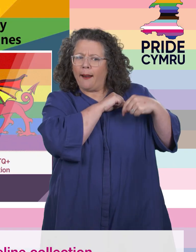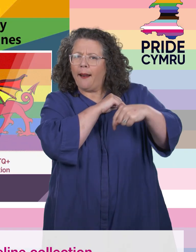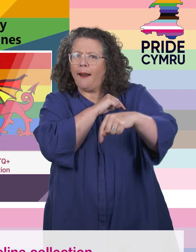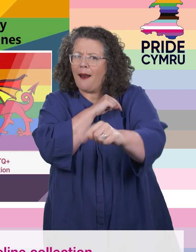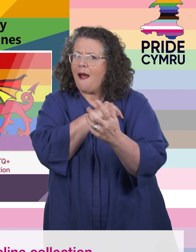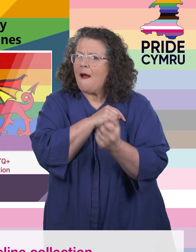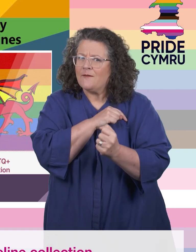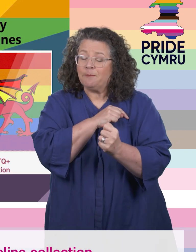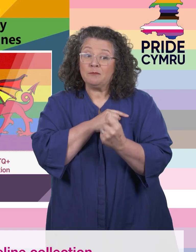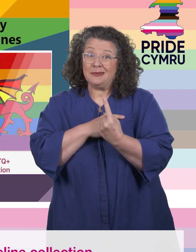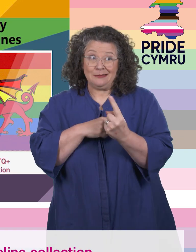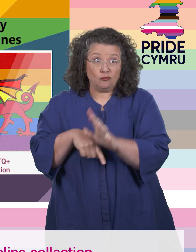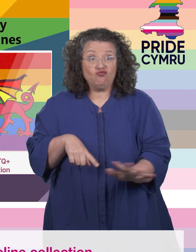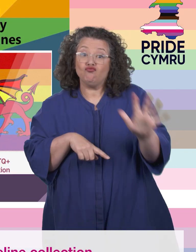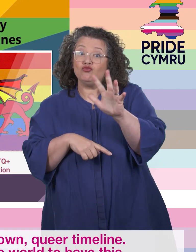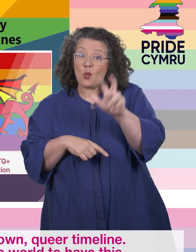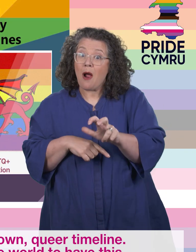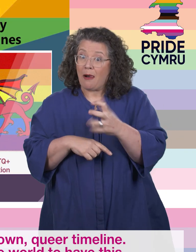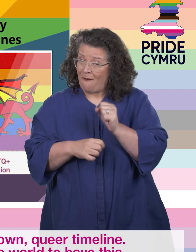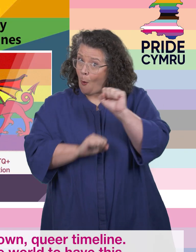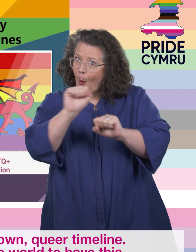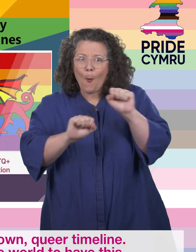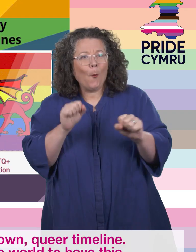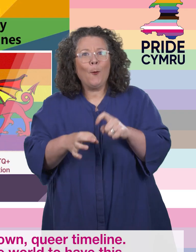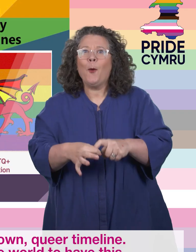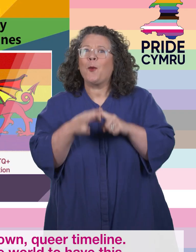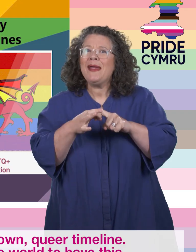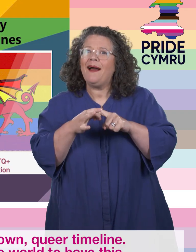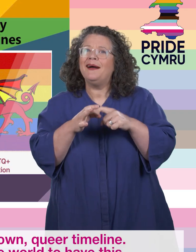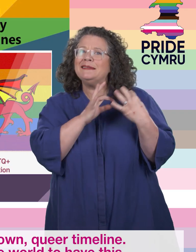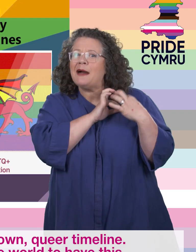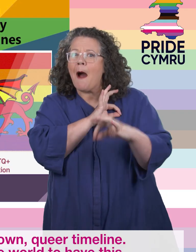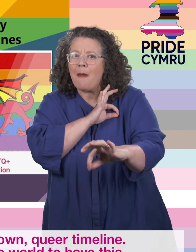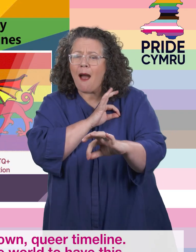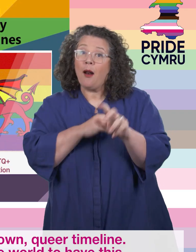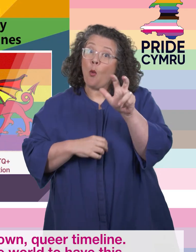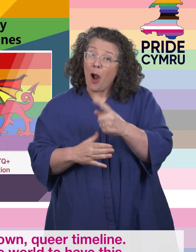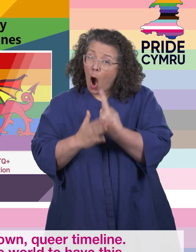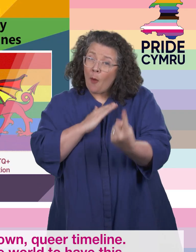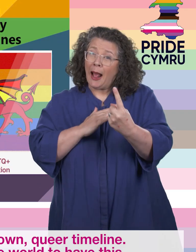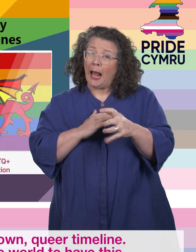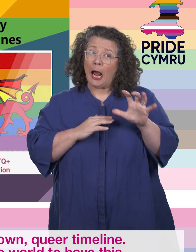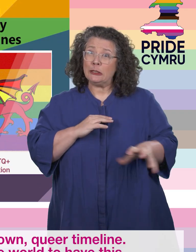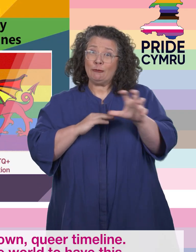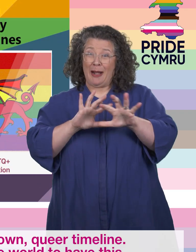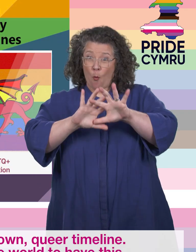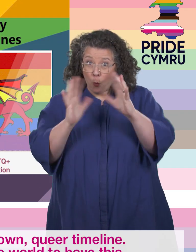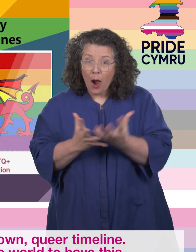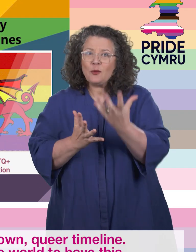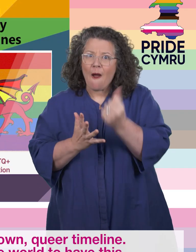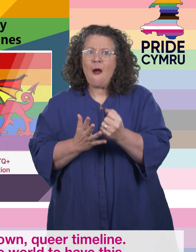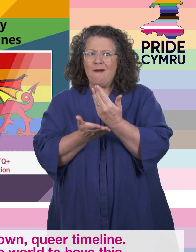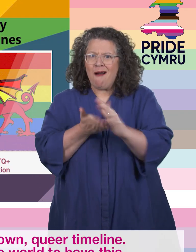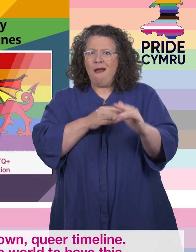LGBTQ+ timeline collections. And every county in Wales now has its own queer